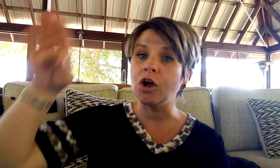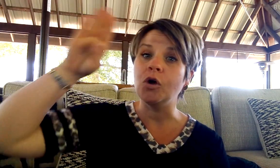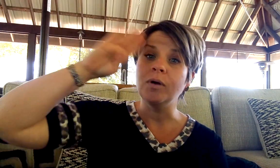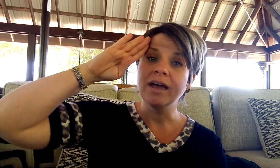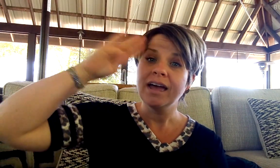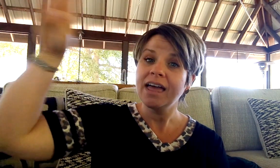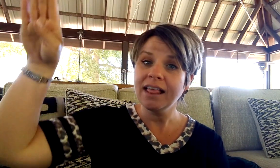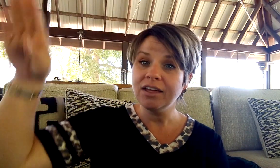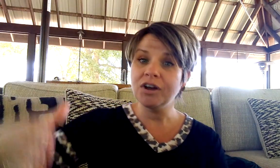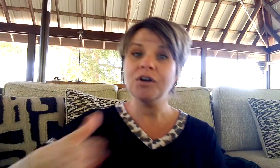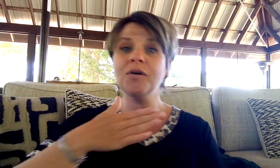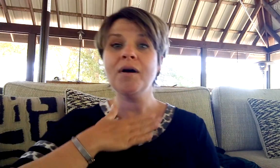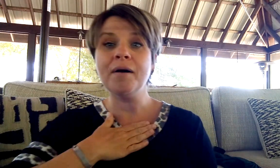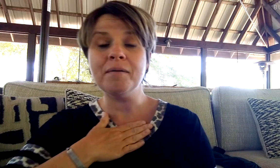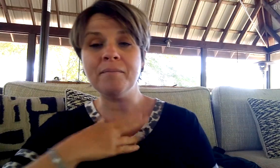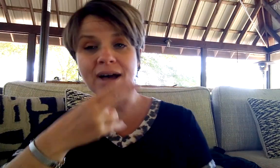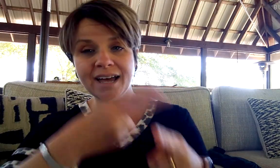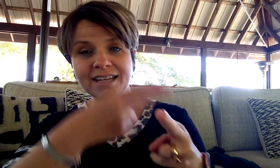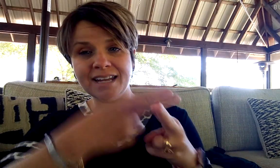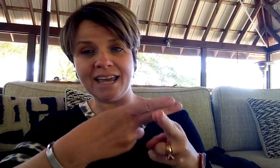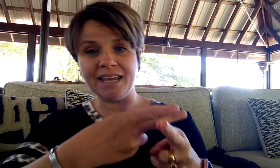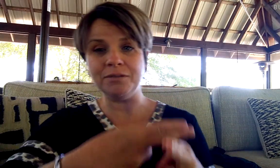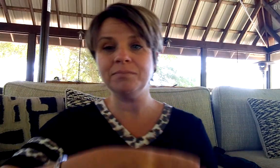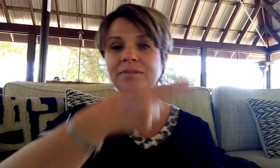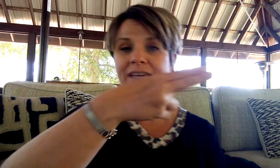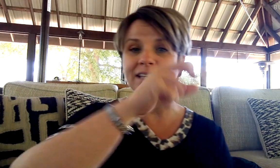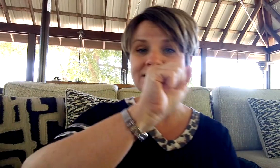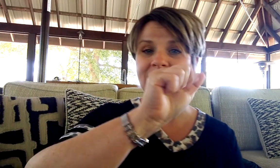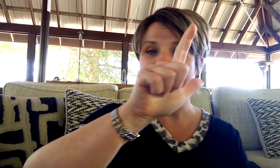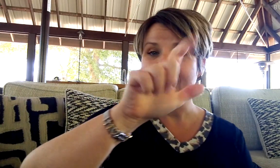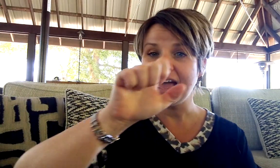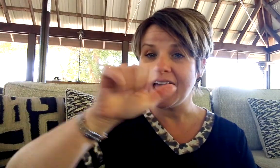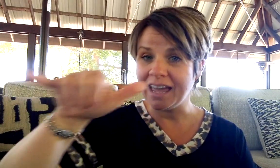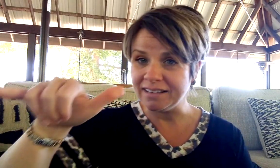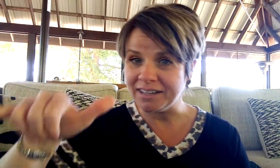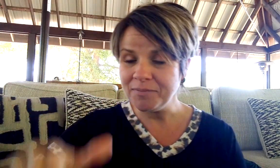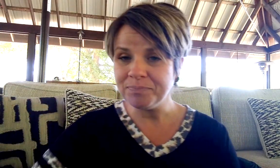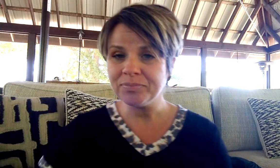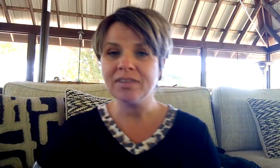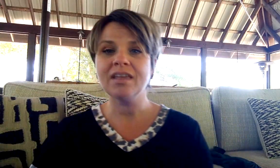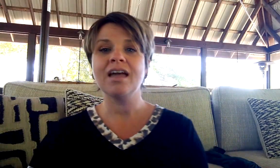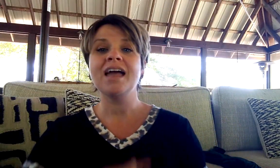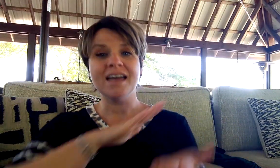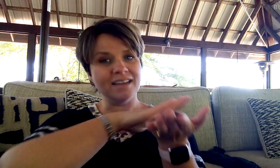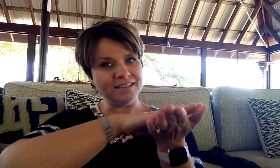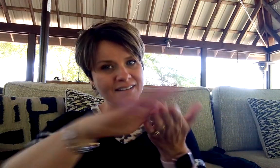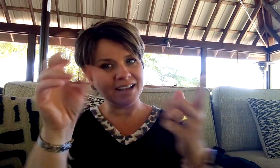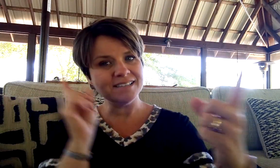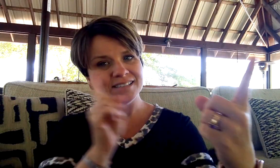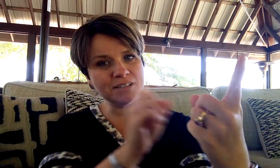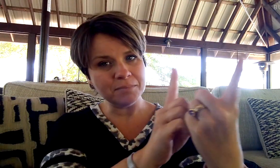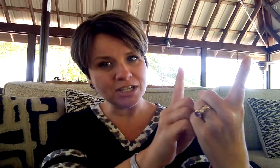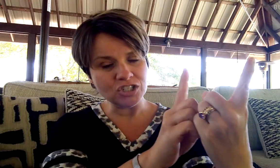So, hello, my name is Haley. Nice to meet